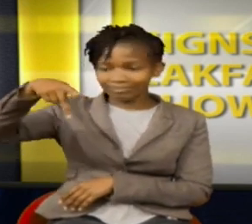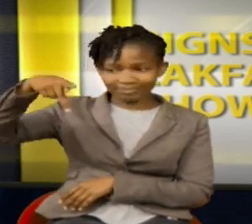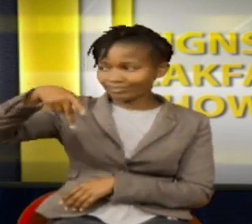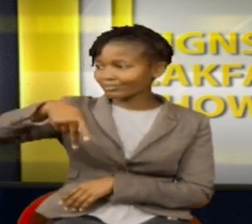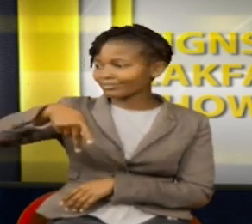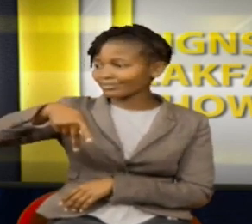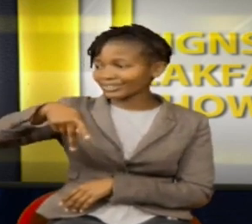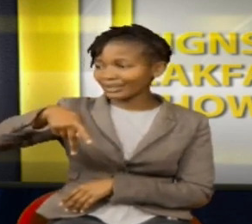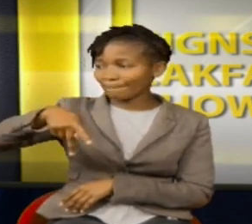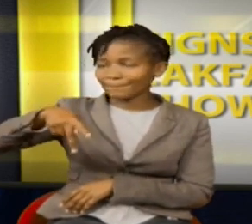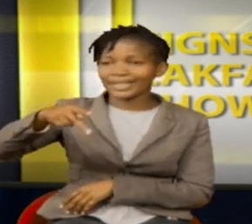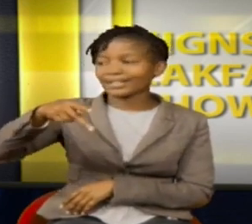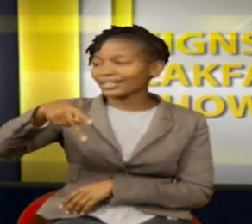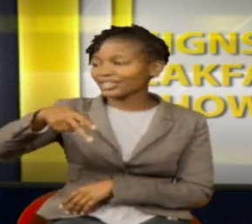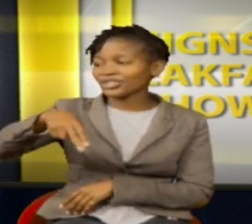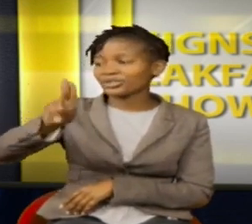P. P. U.